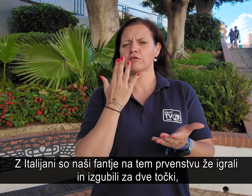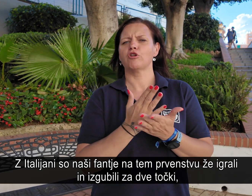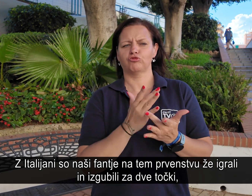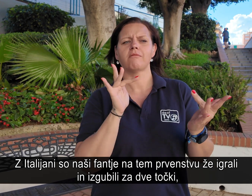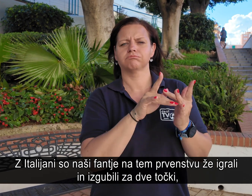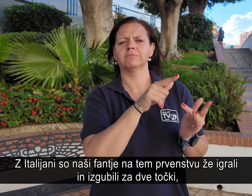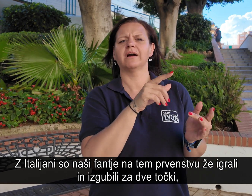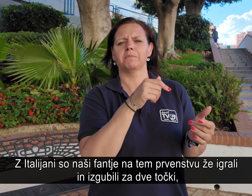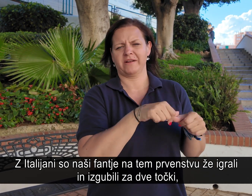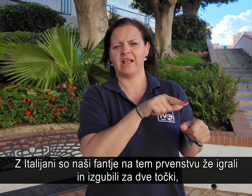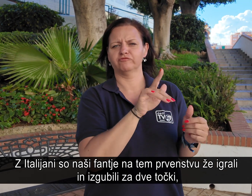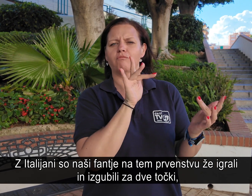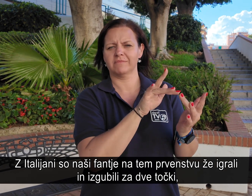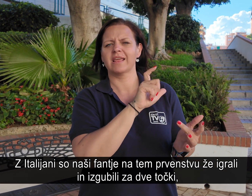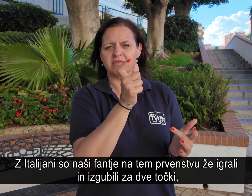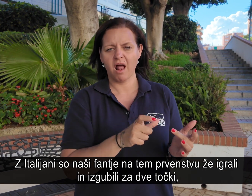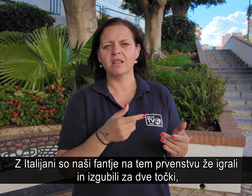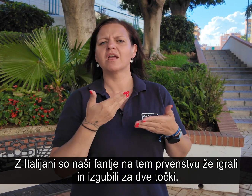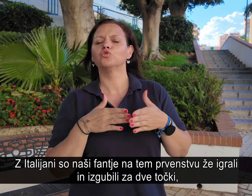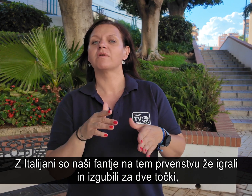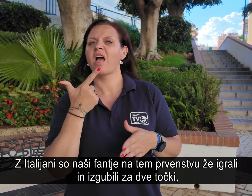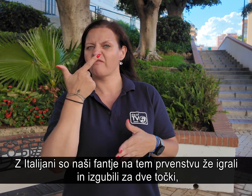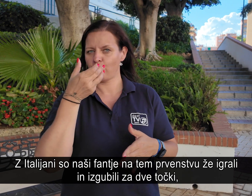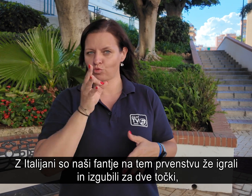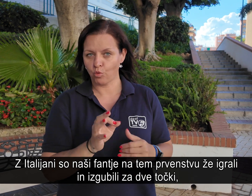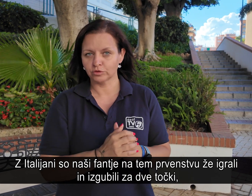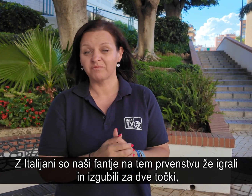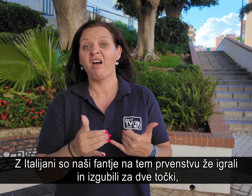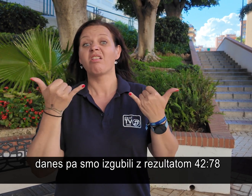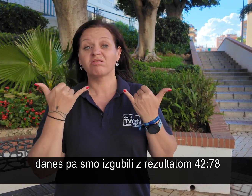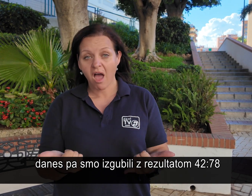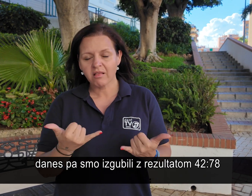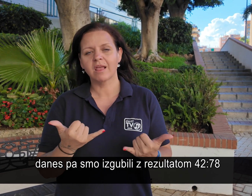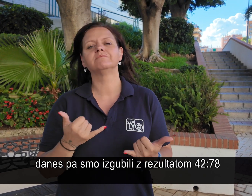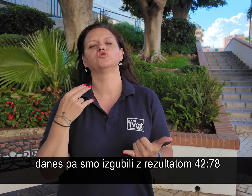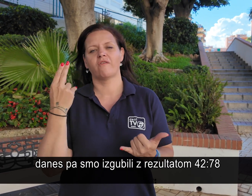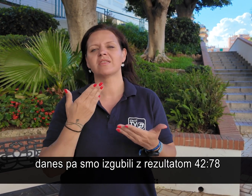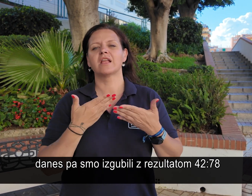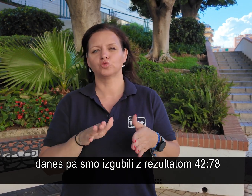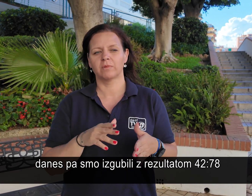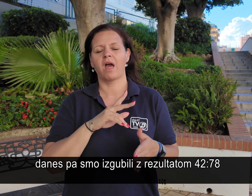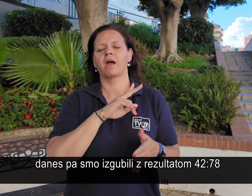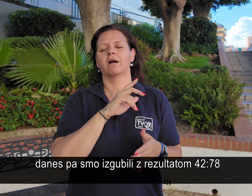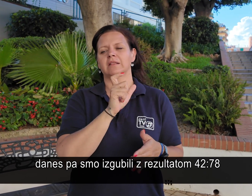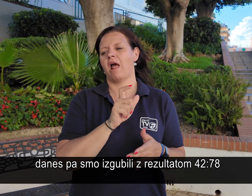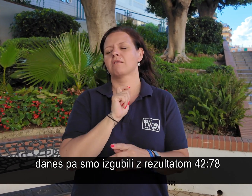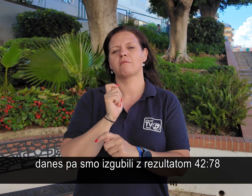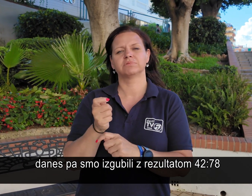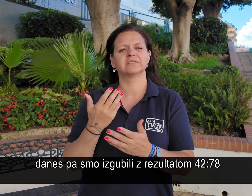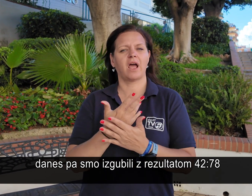forget. I've been thinking too much lately. I just need to clear my. I just need